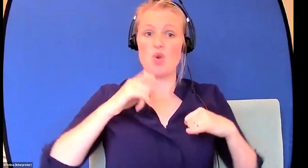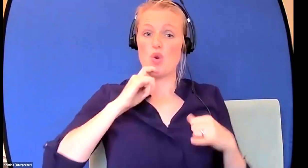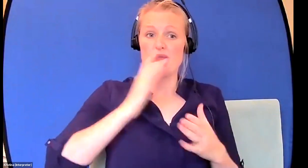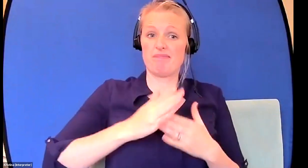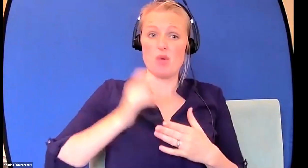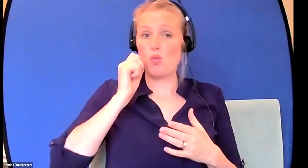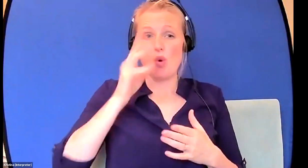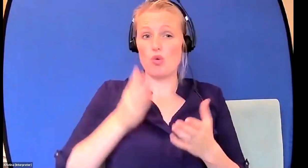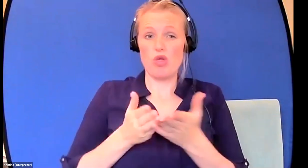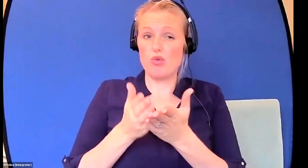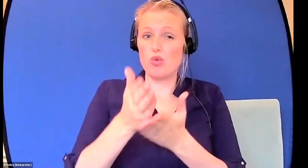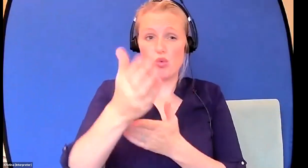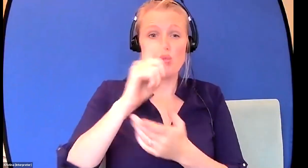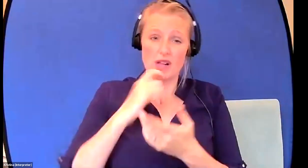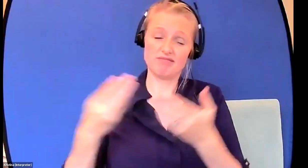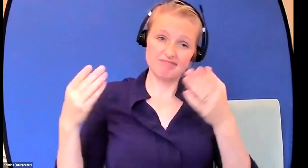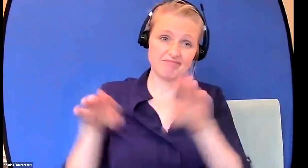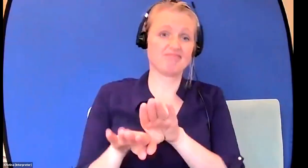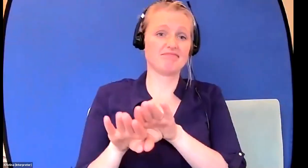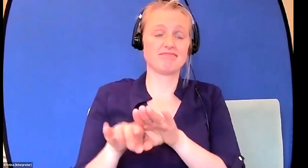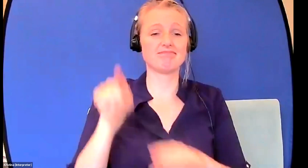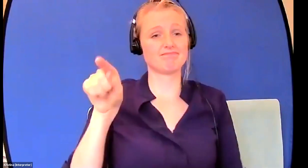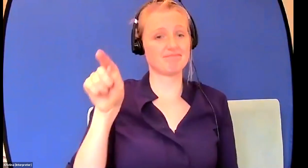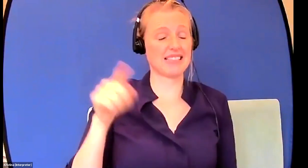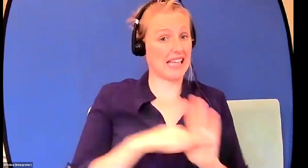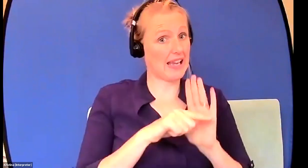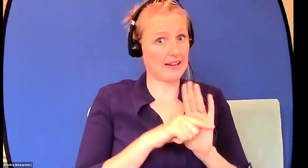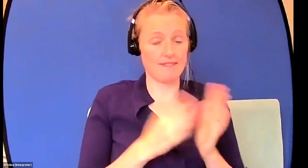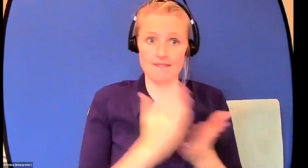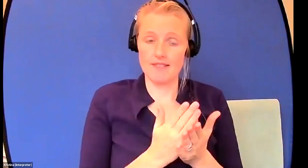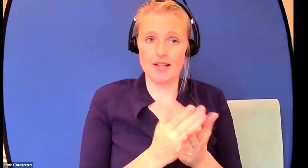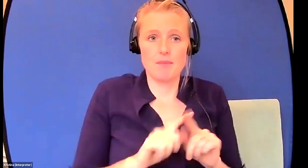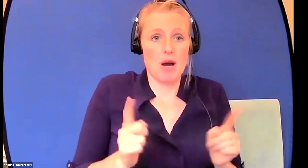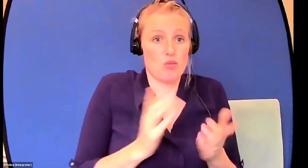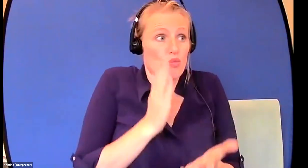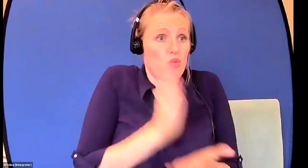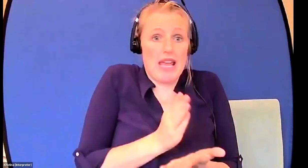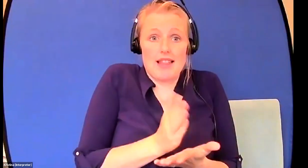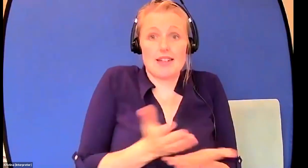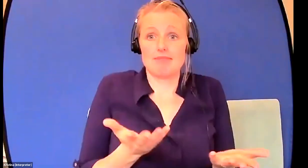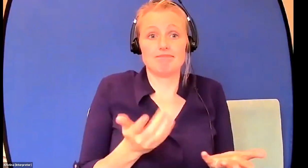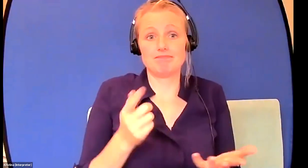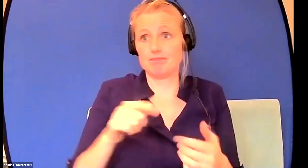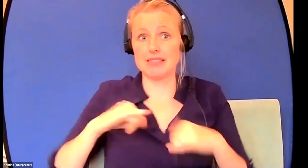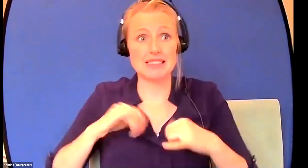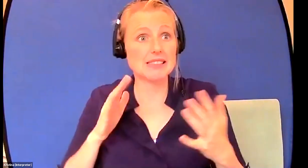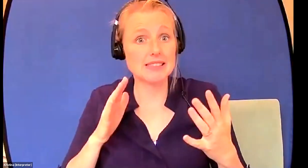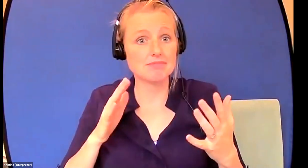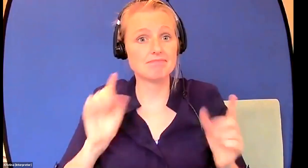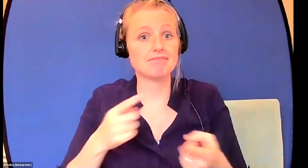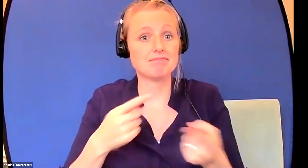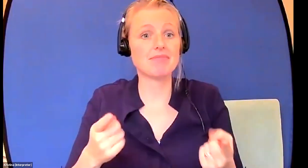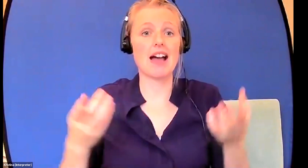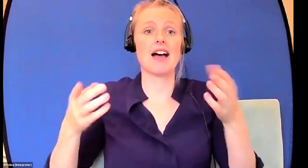make it through, which I know is another, it's negative, but it's just the reality of what they're facing. I